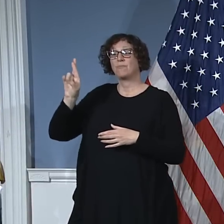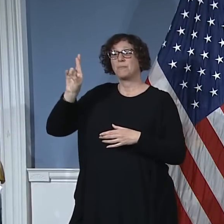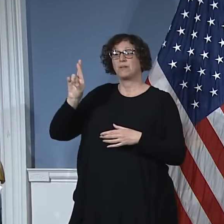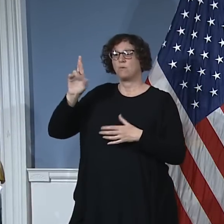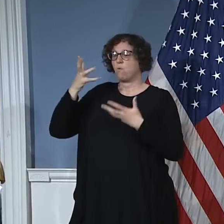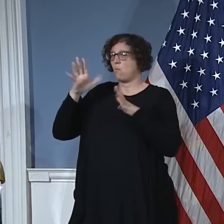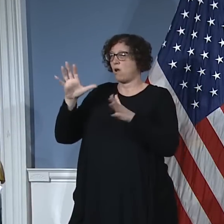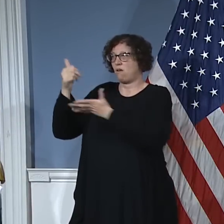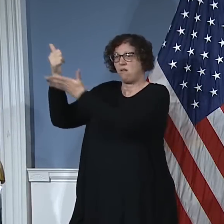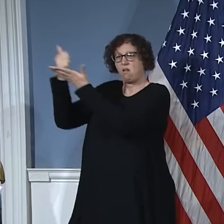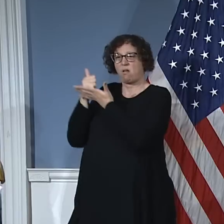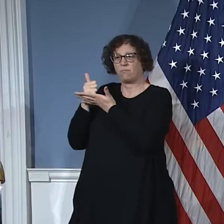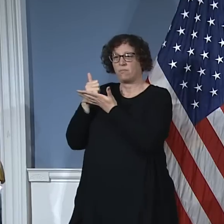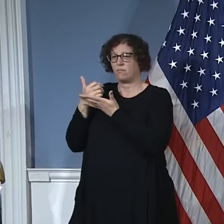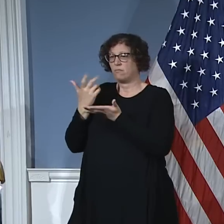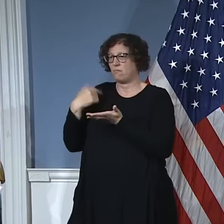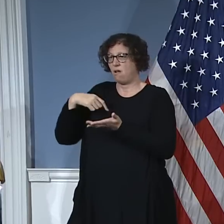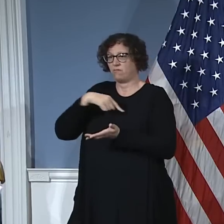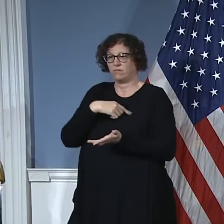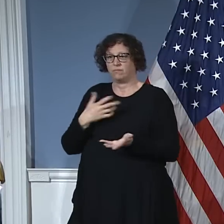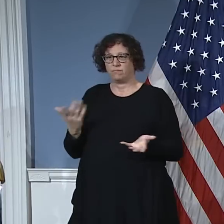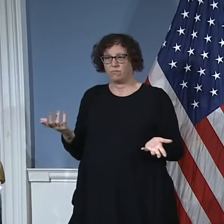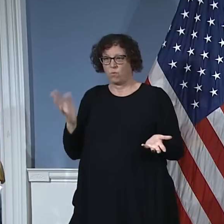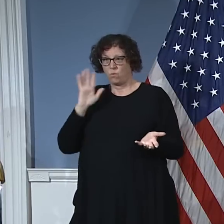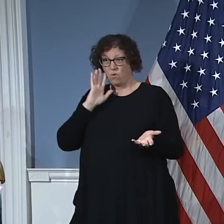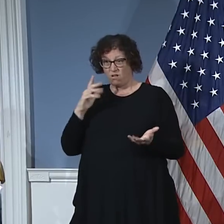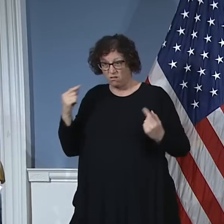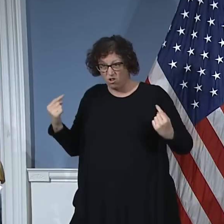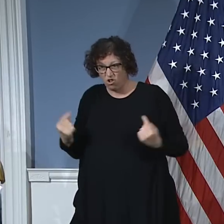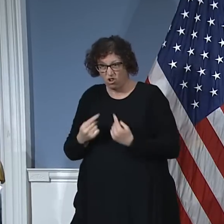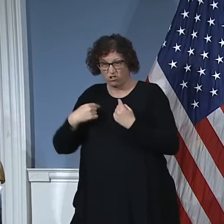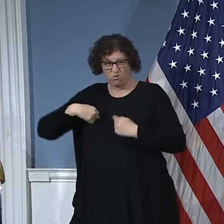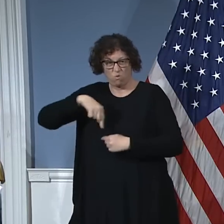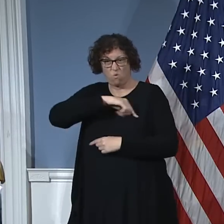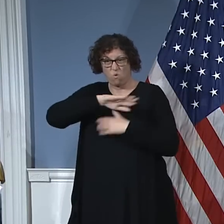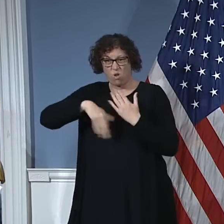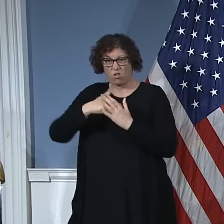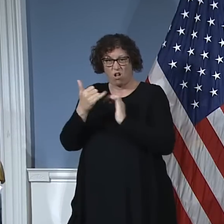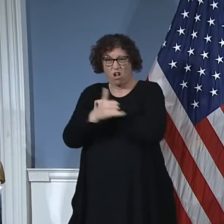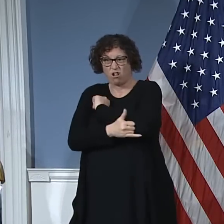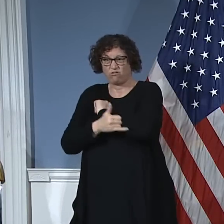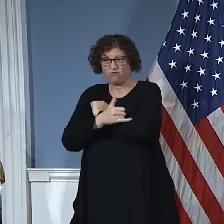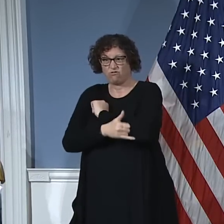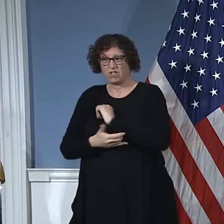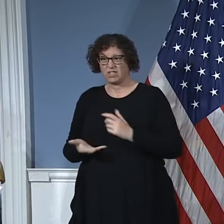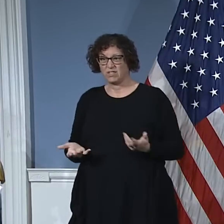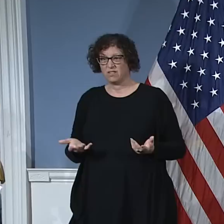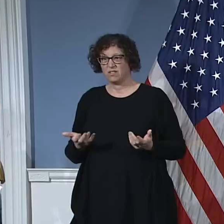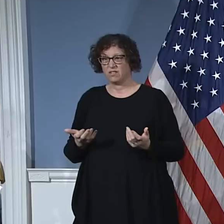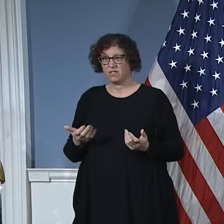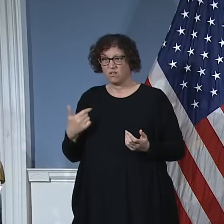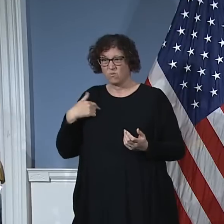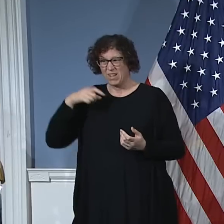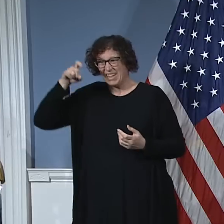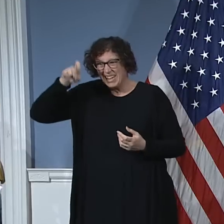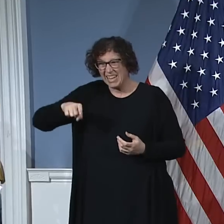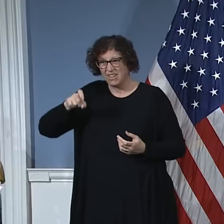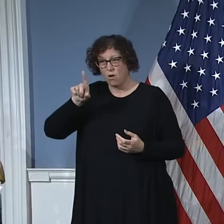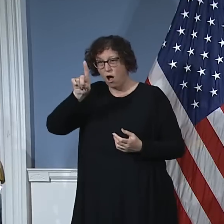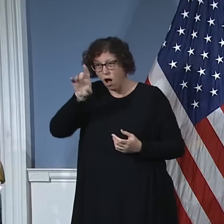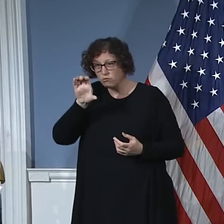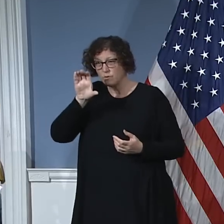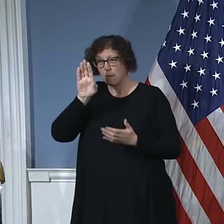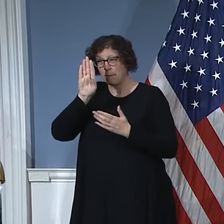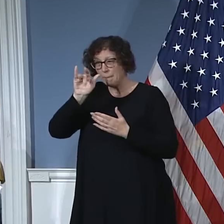states alike. It makes no sense. We need that support. We need the hundreds of billions for localities